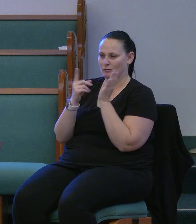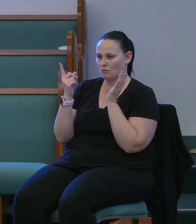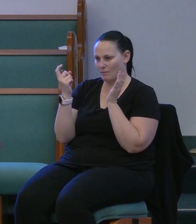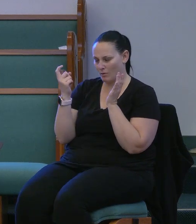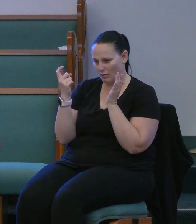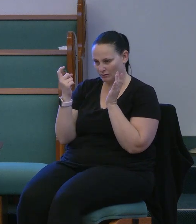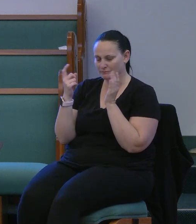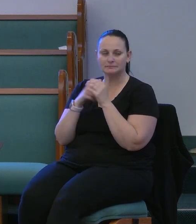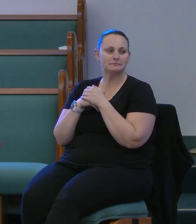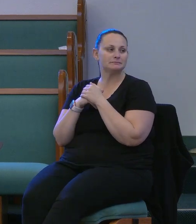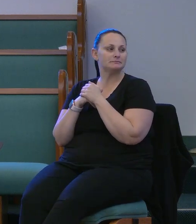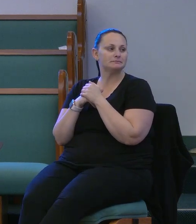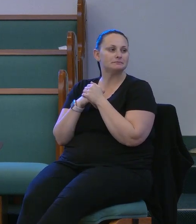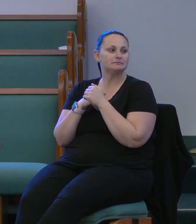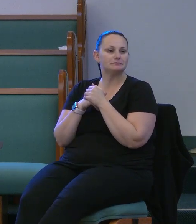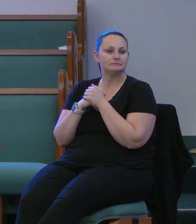in conclusion.